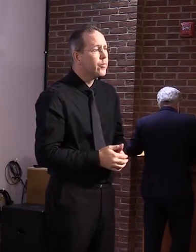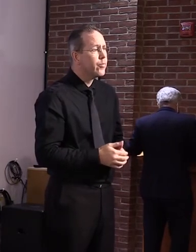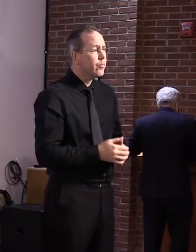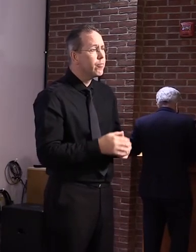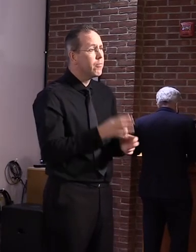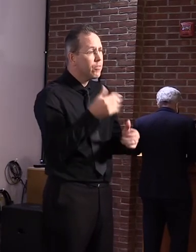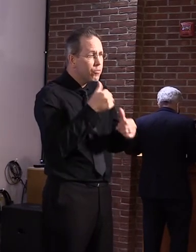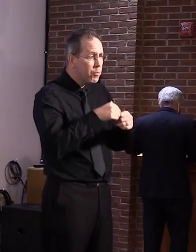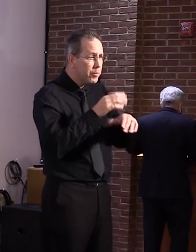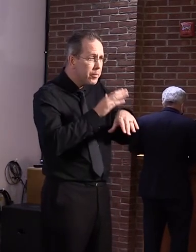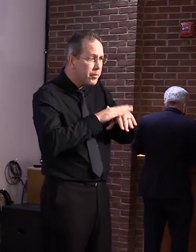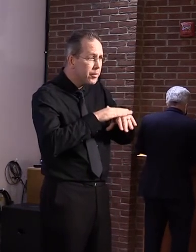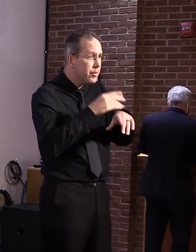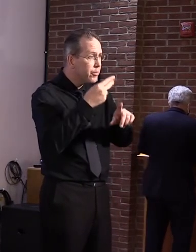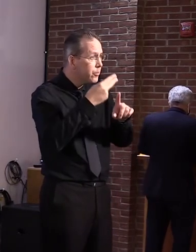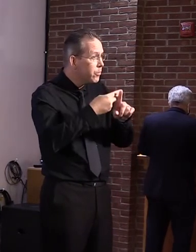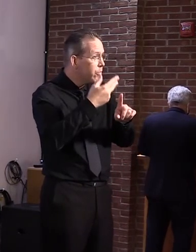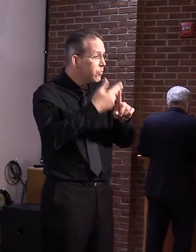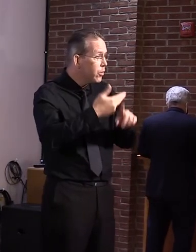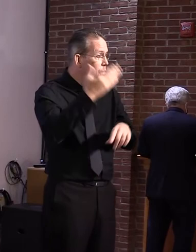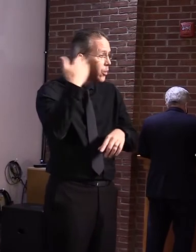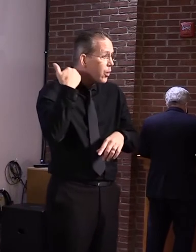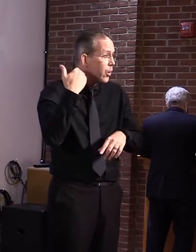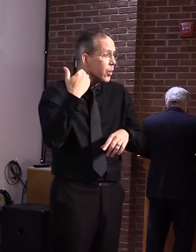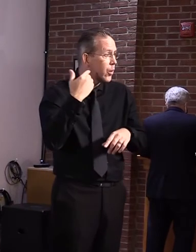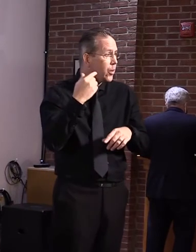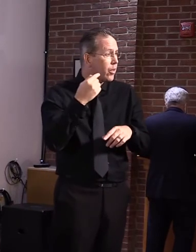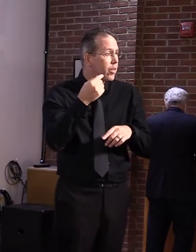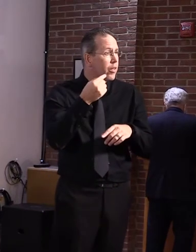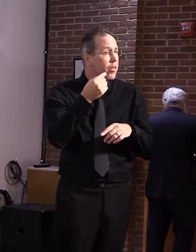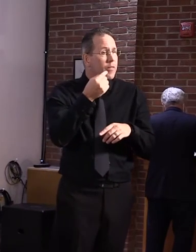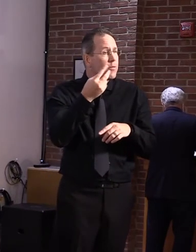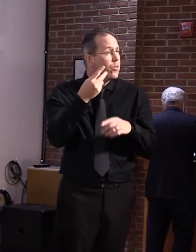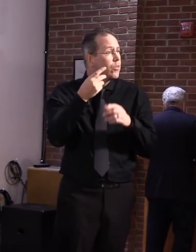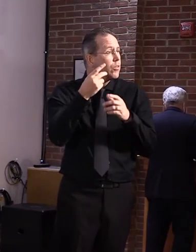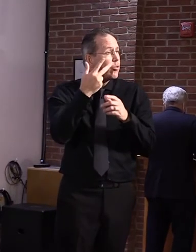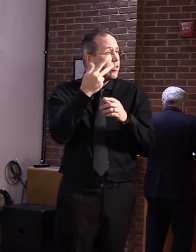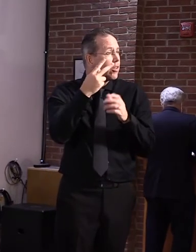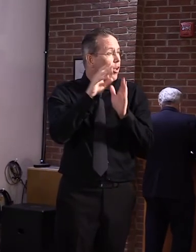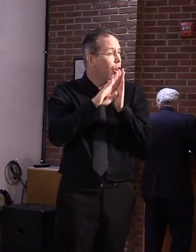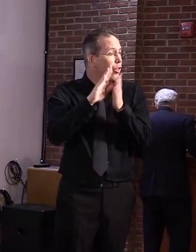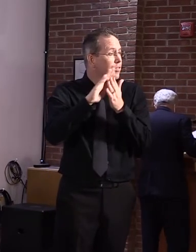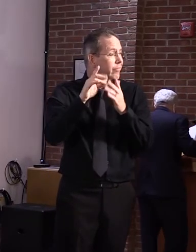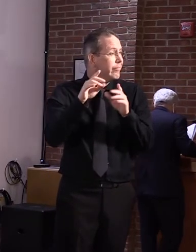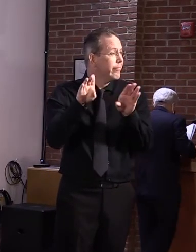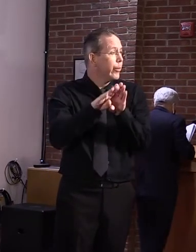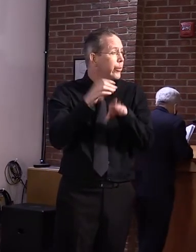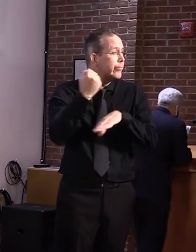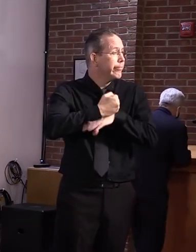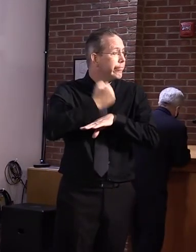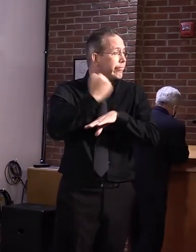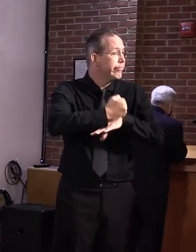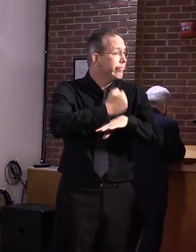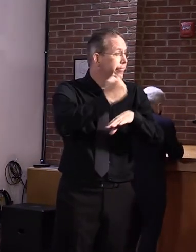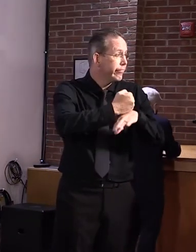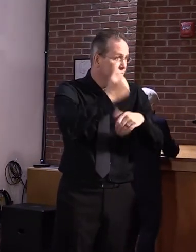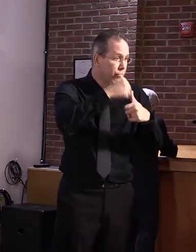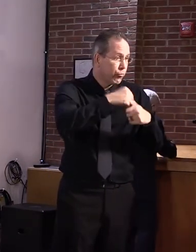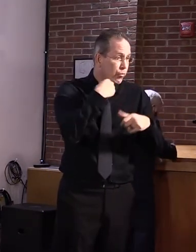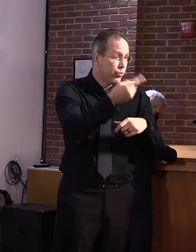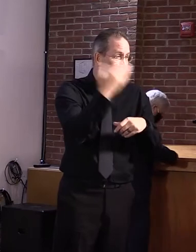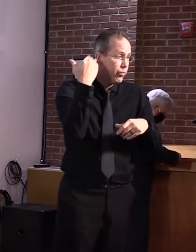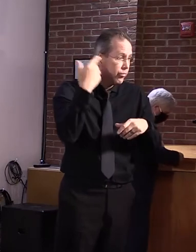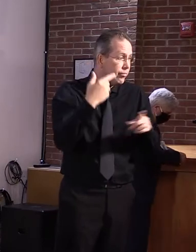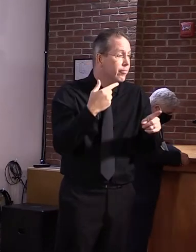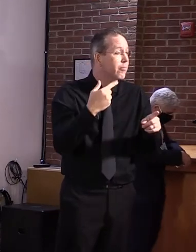months ago. As far as the impact of COVID on enrollment, I mean, I think everyone's in the